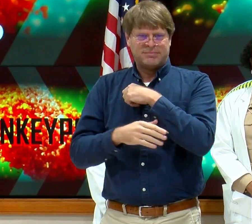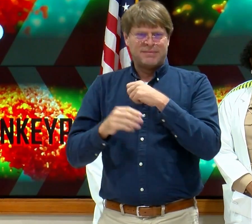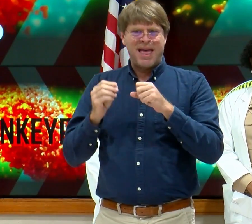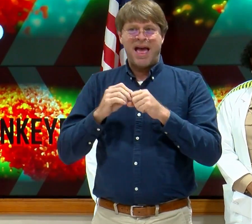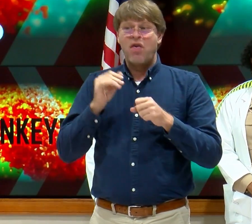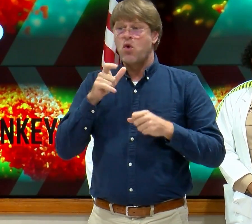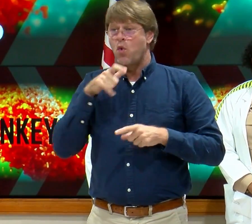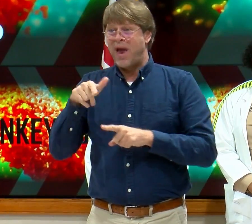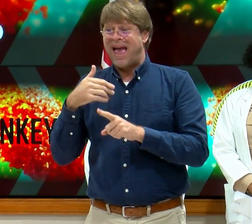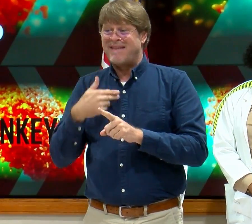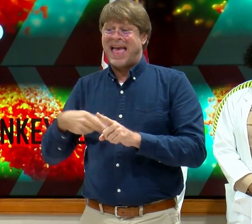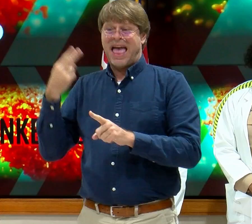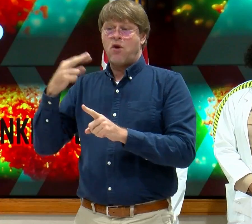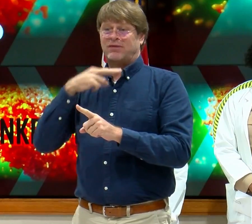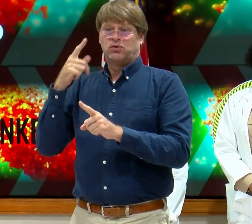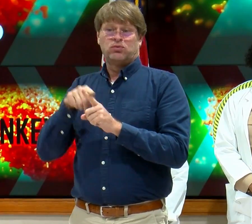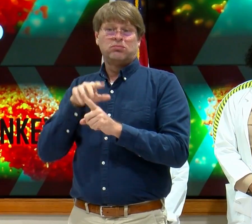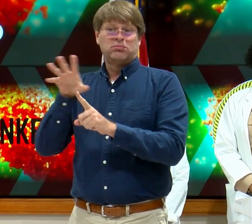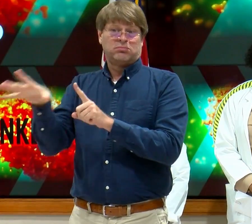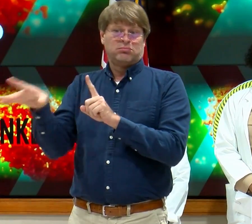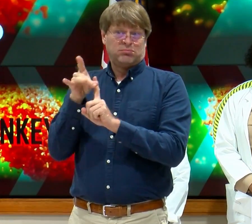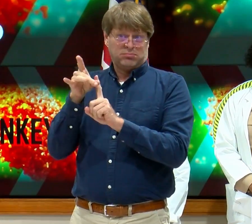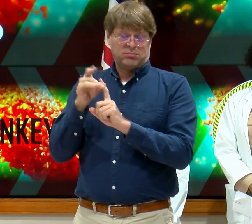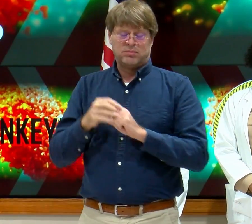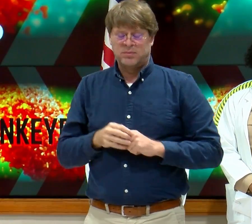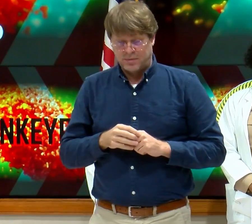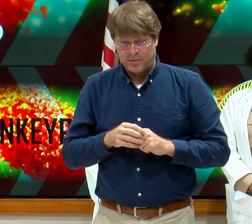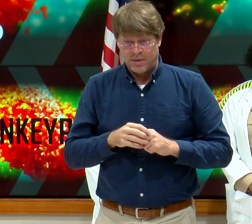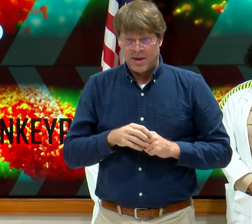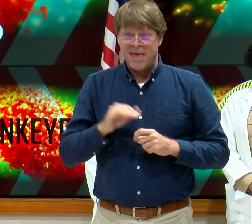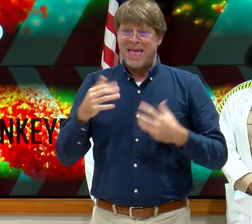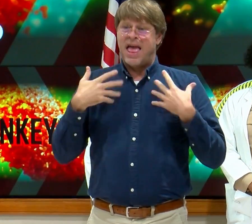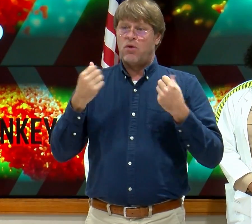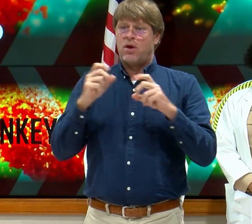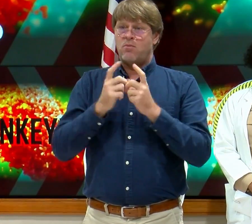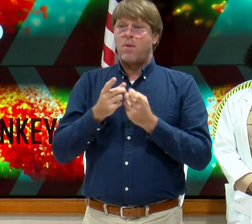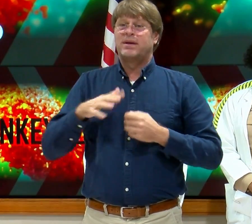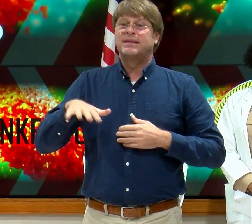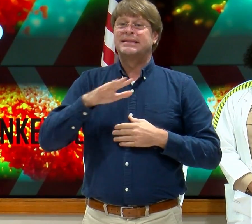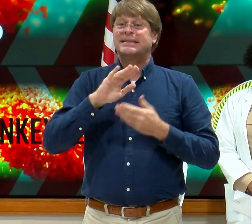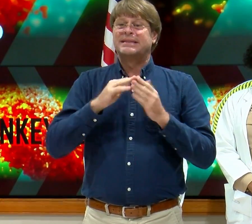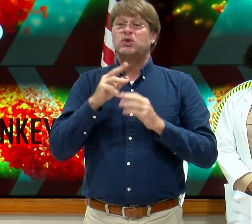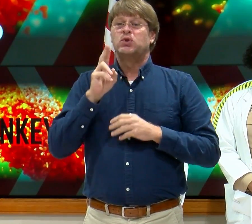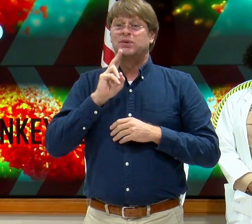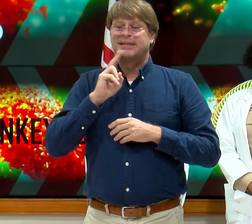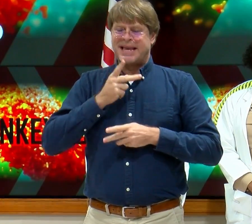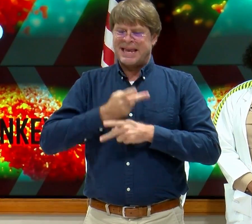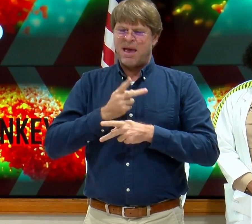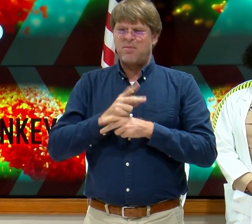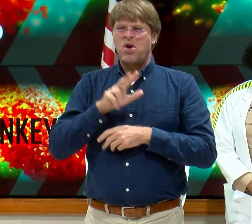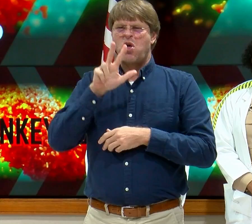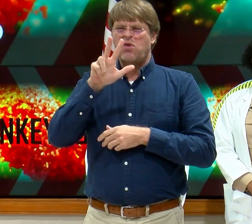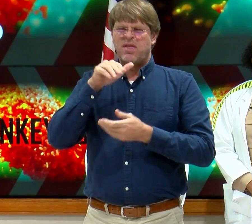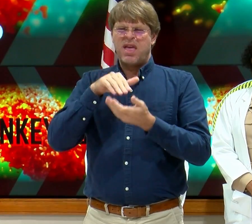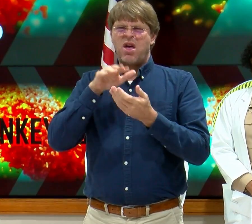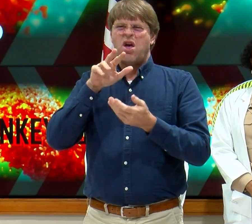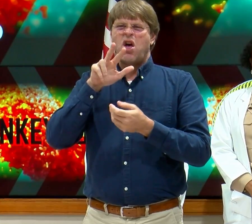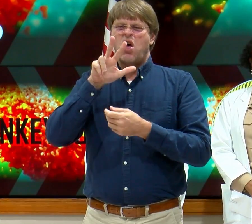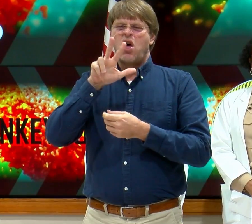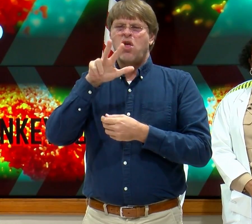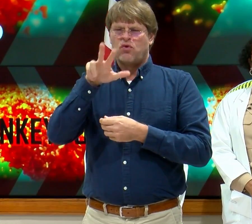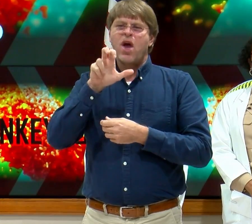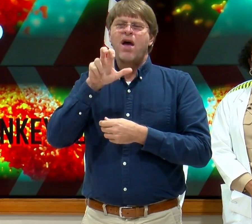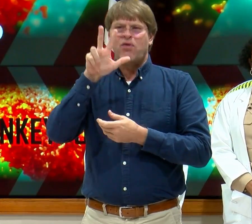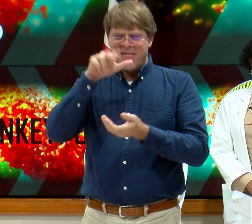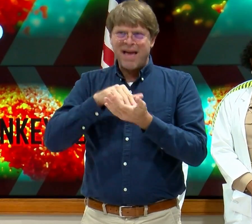highest risk of the disease. The Health Department for the City of Houston kept about 3,500 doses